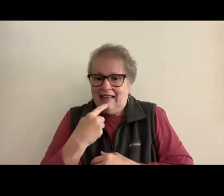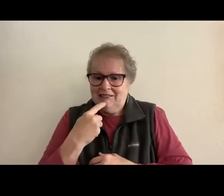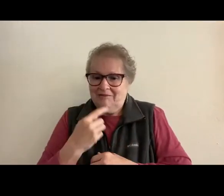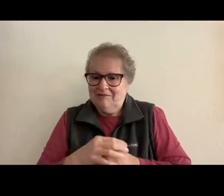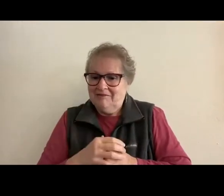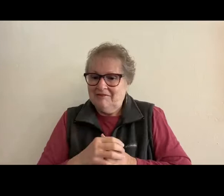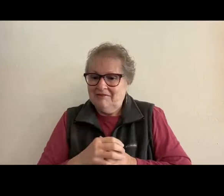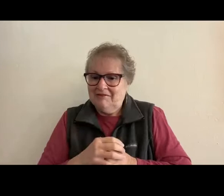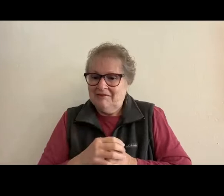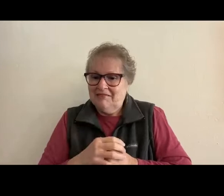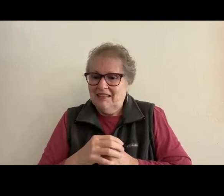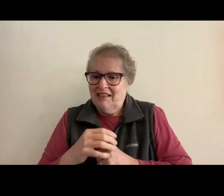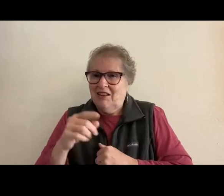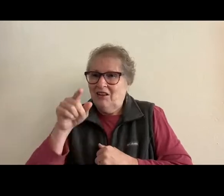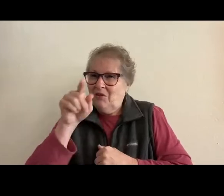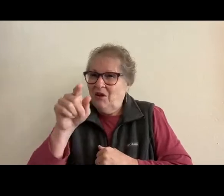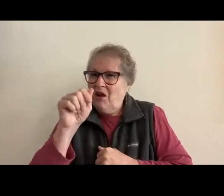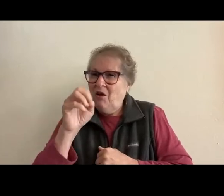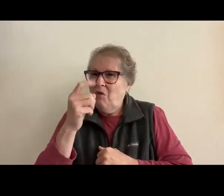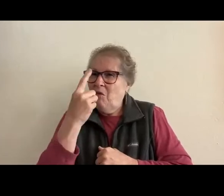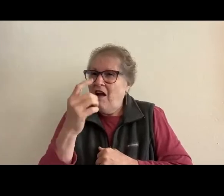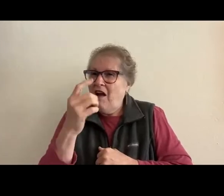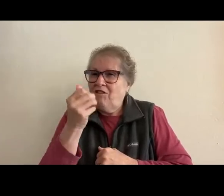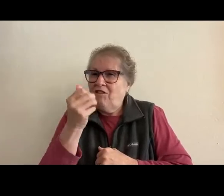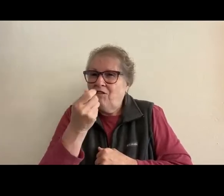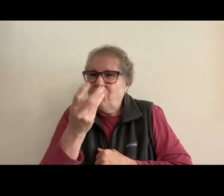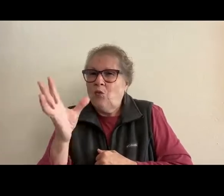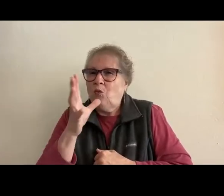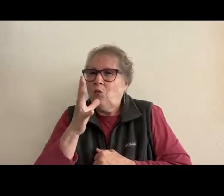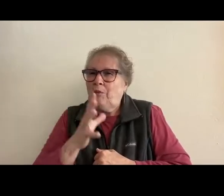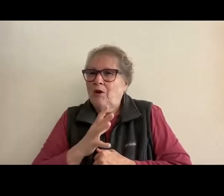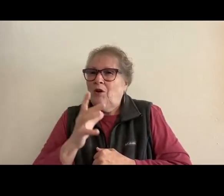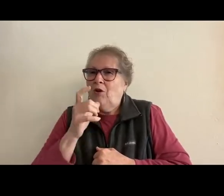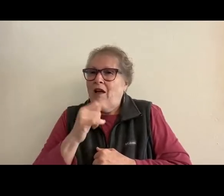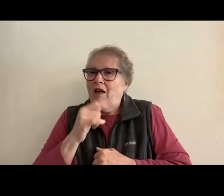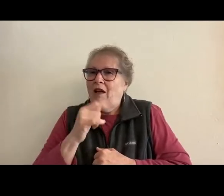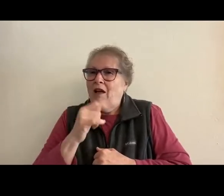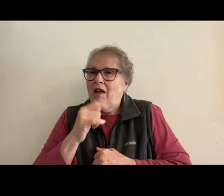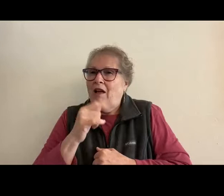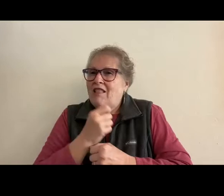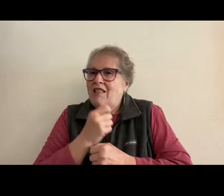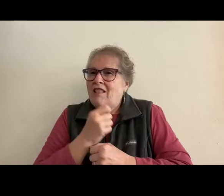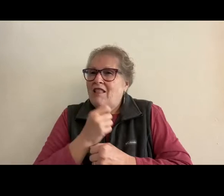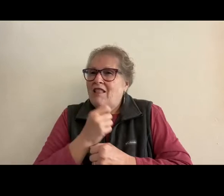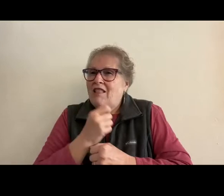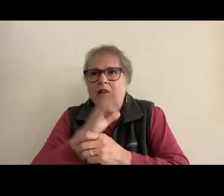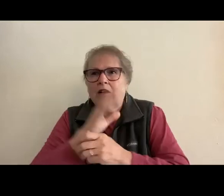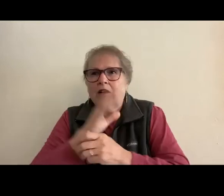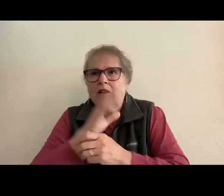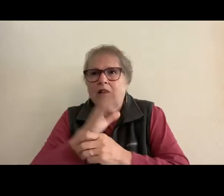one paragraph said, "You are one of the few women who I really